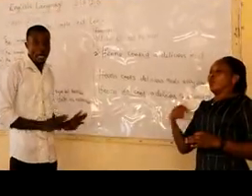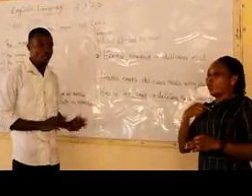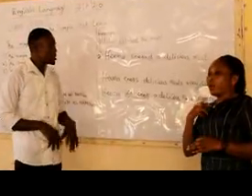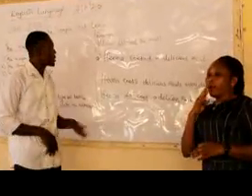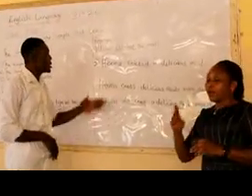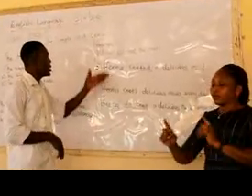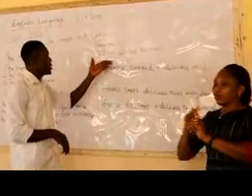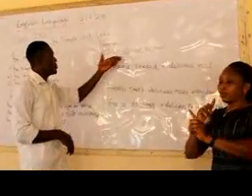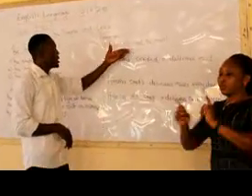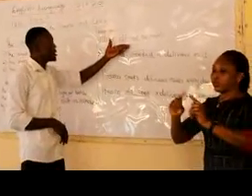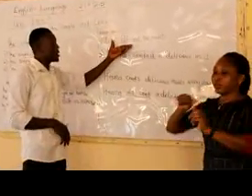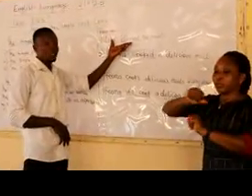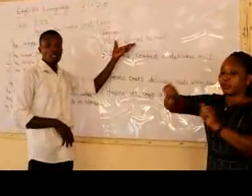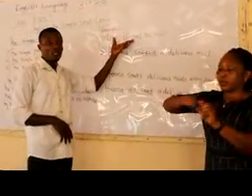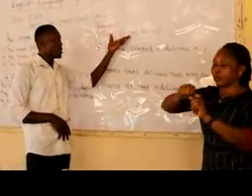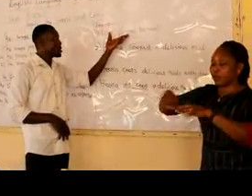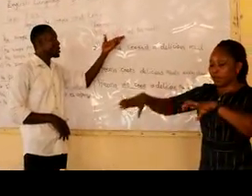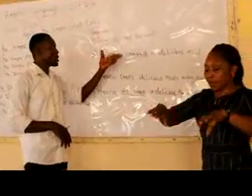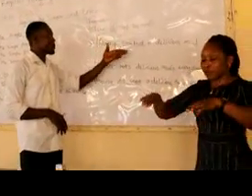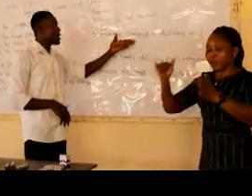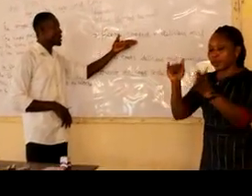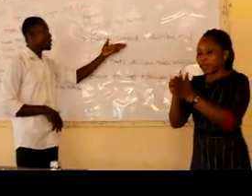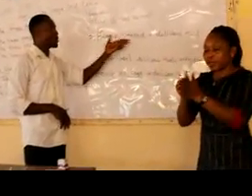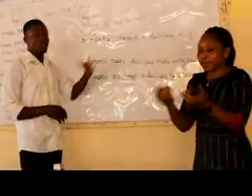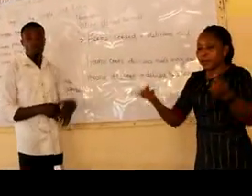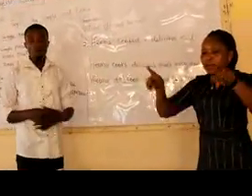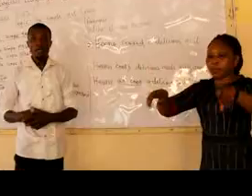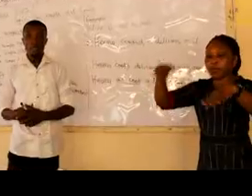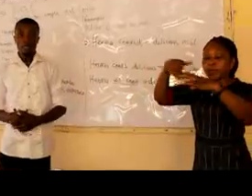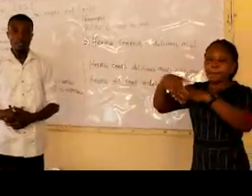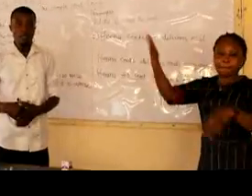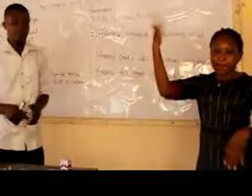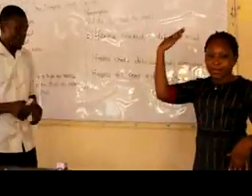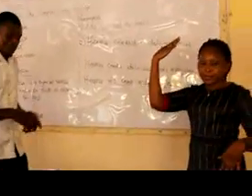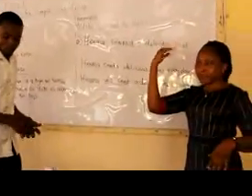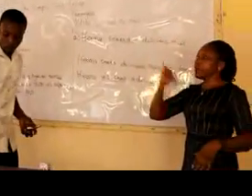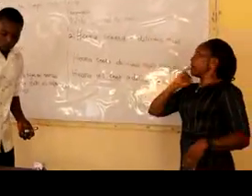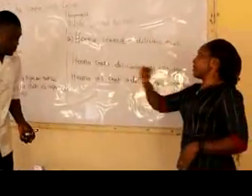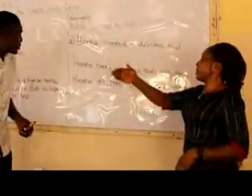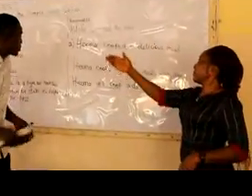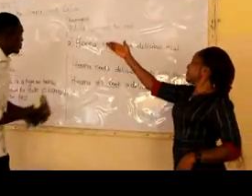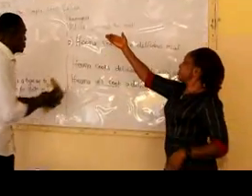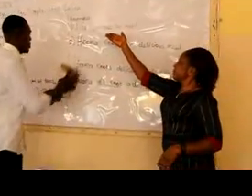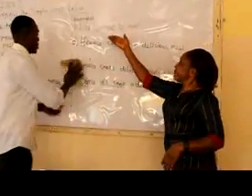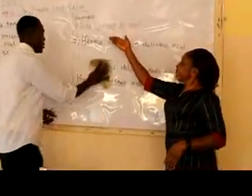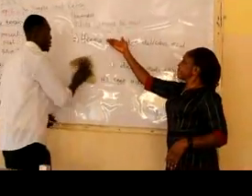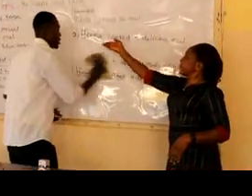happened in the past, please, this is the format for the simple past tense.